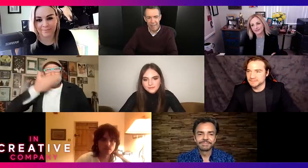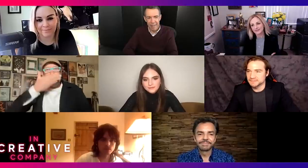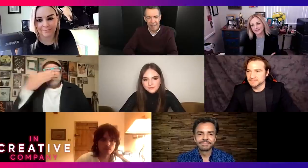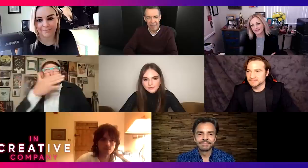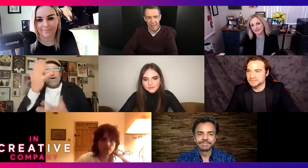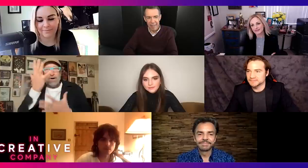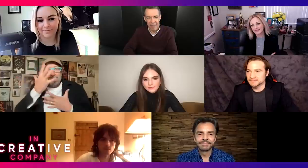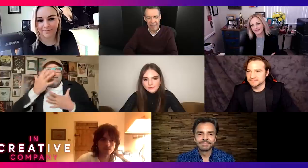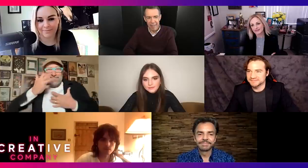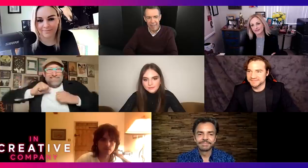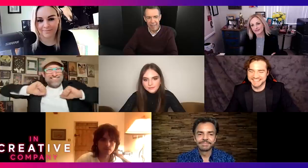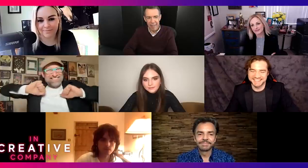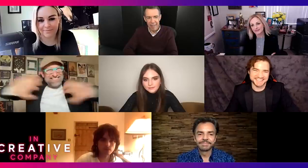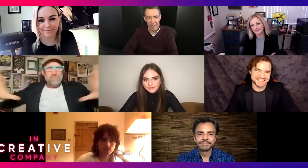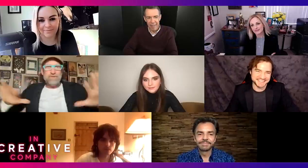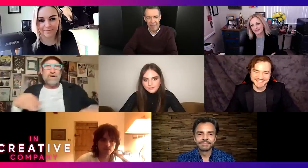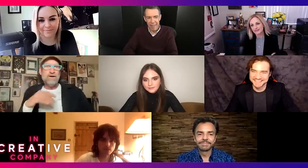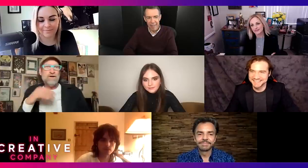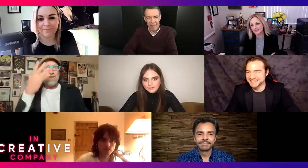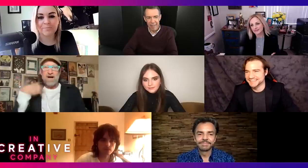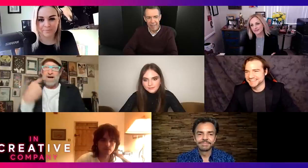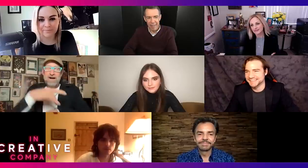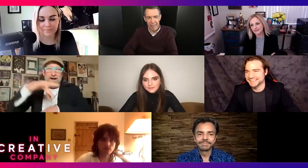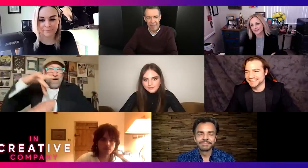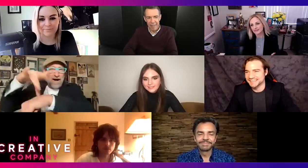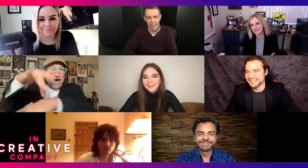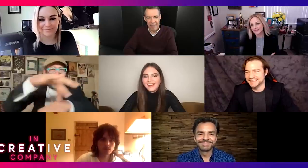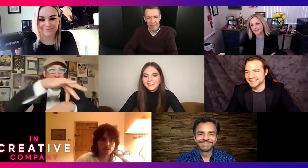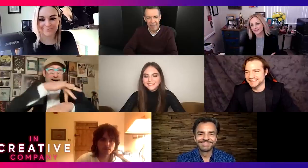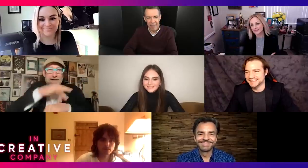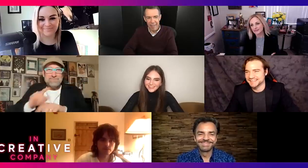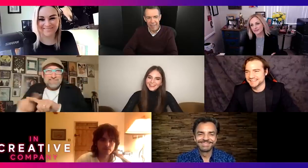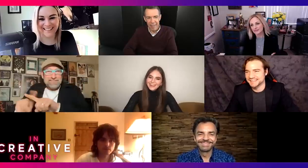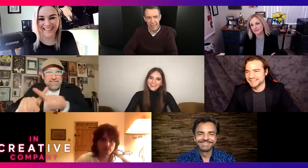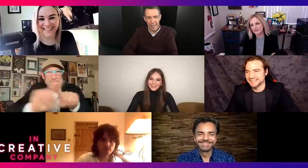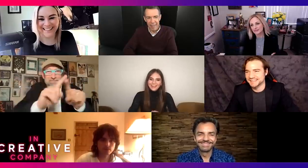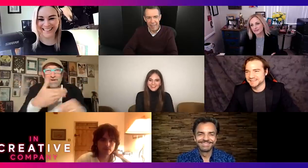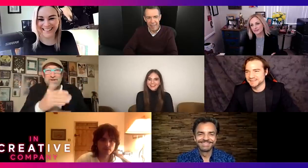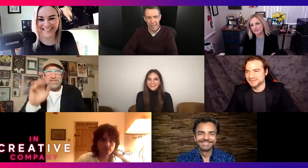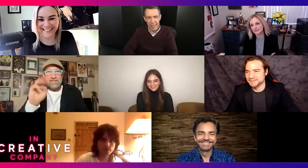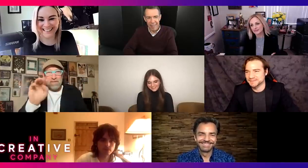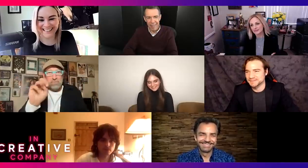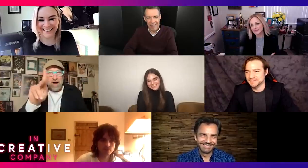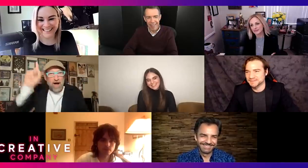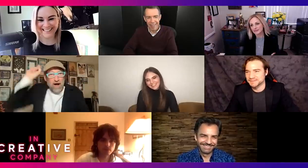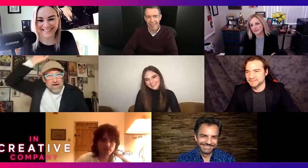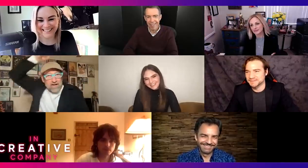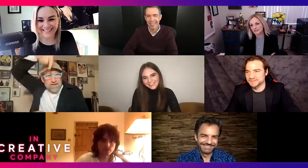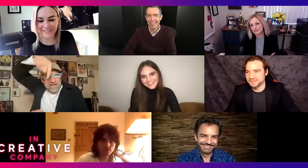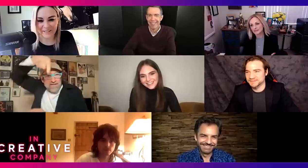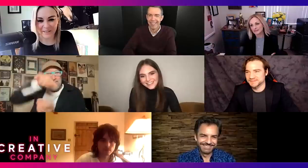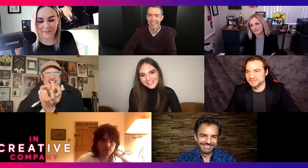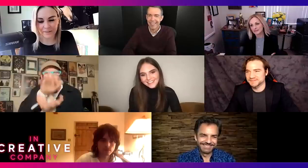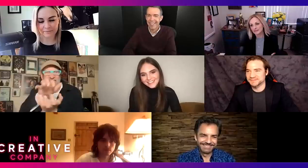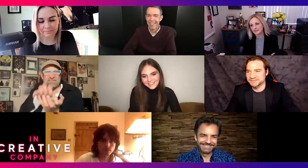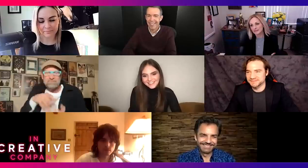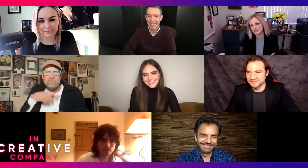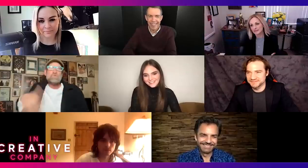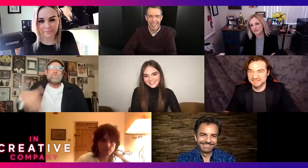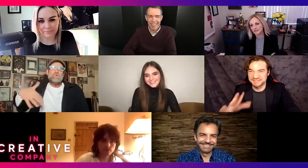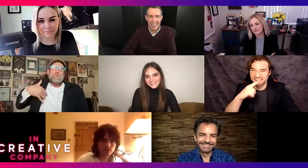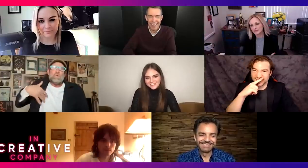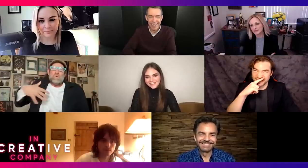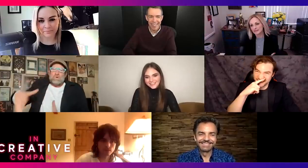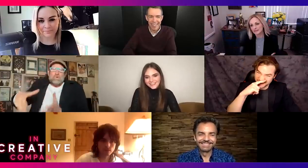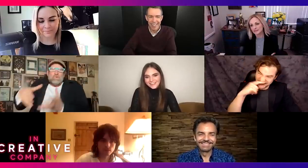took me such a long time. I had to stay in the shower to try and get that stench of fish off of me. All the different types of